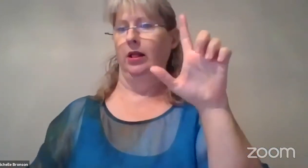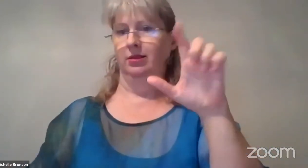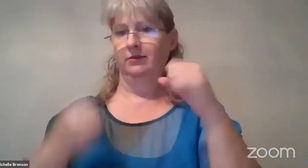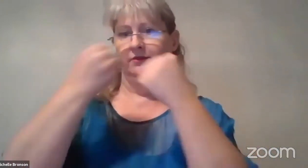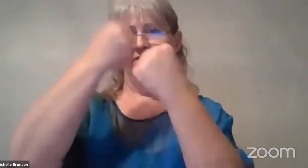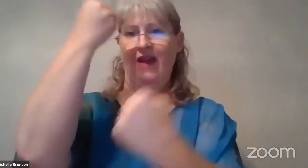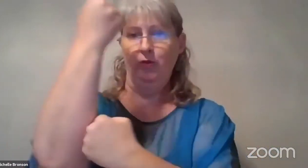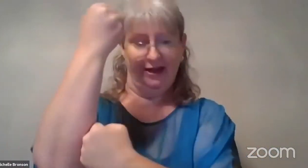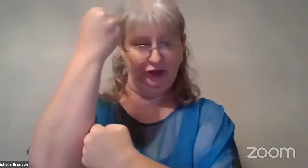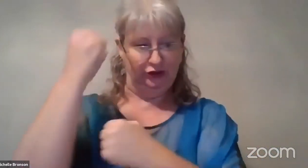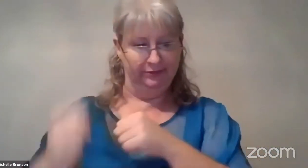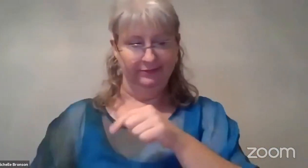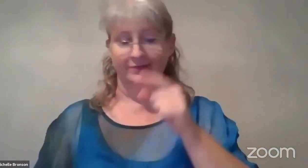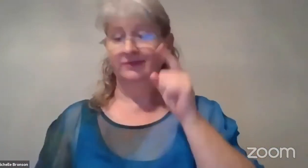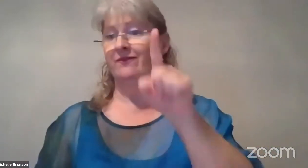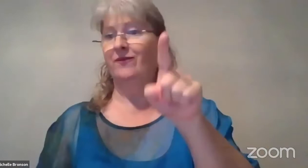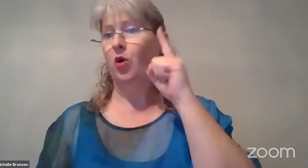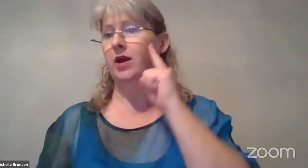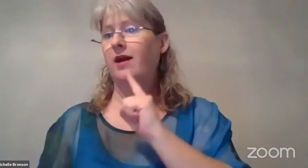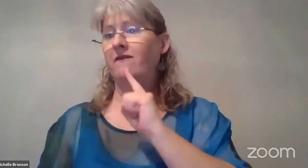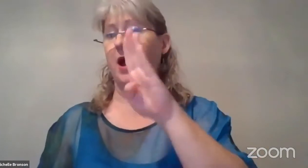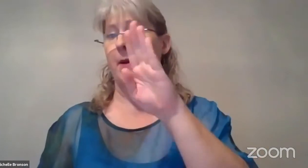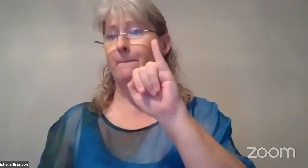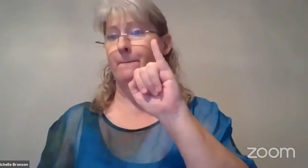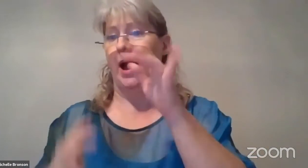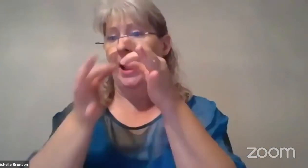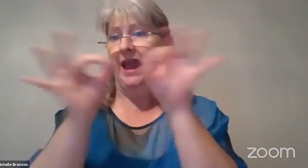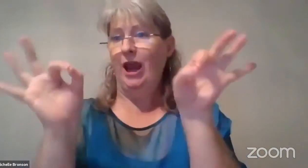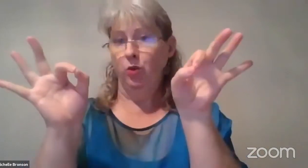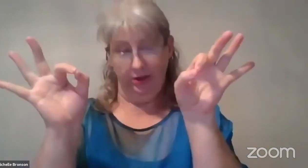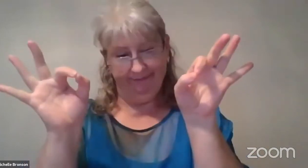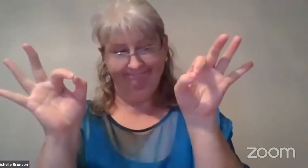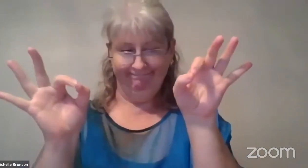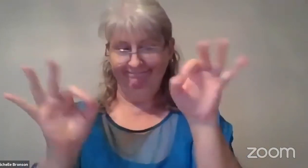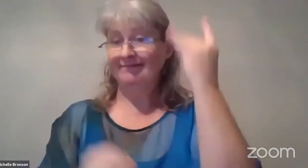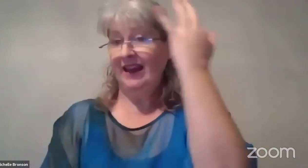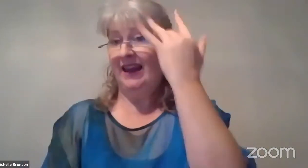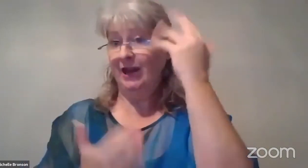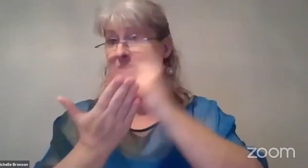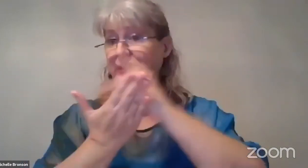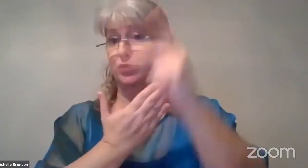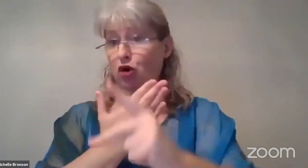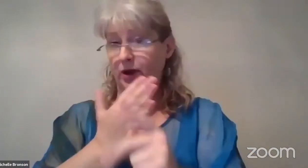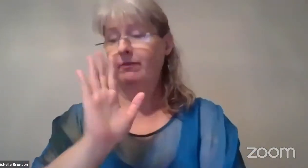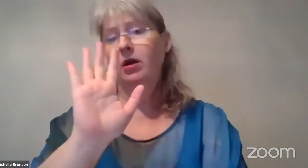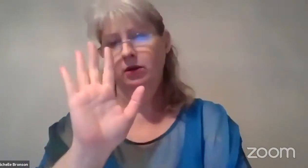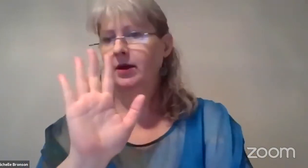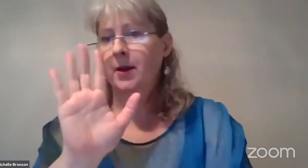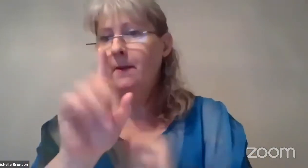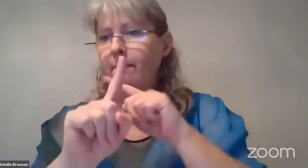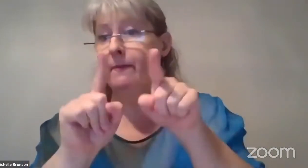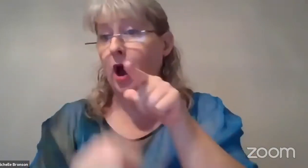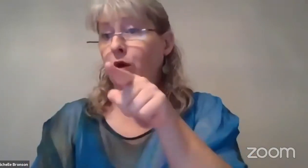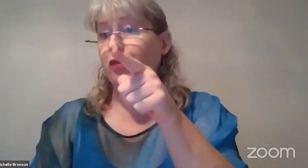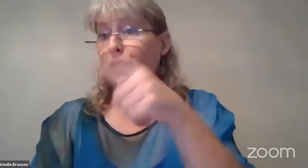The Wish You Well Foundation was denied. That is for Deaf Bilingual Literacy